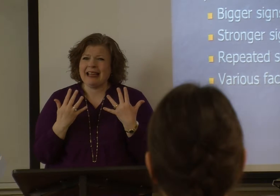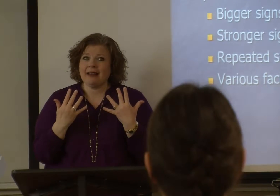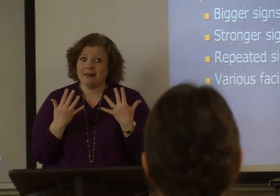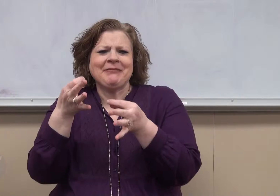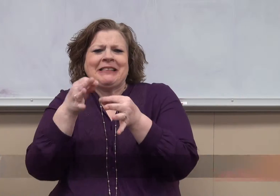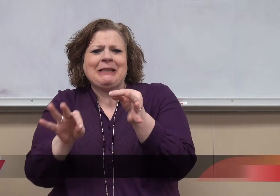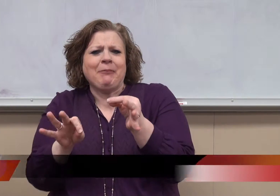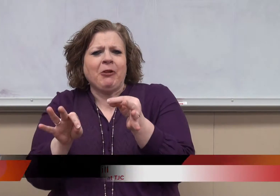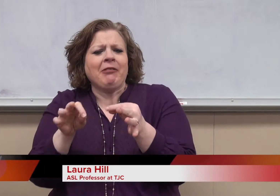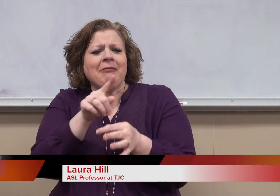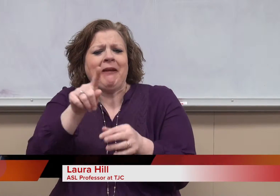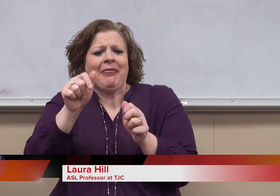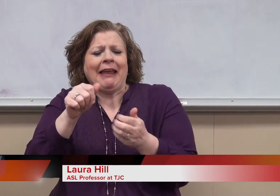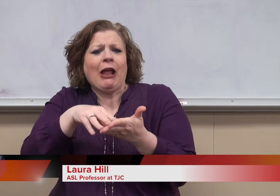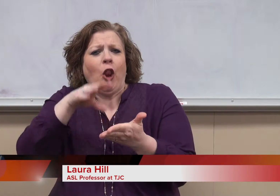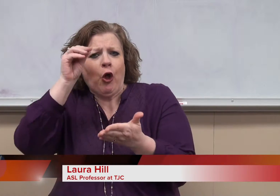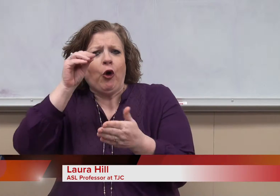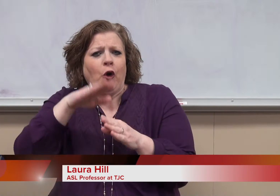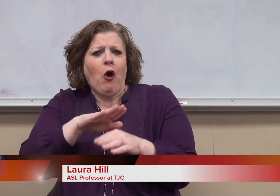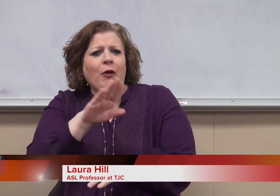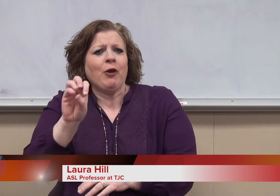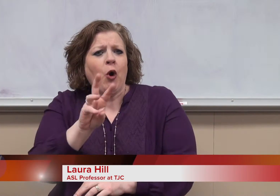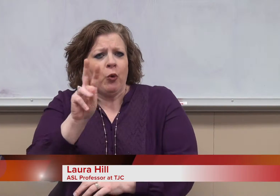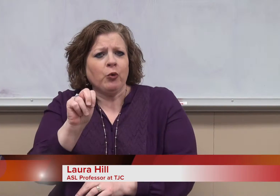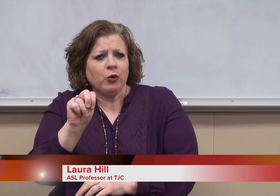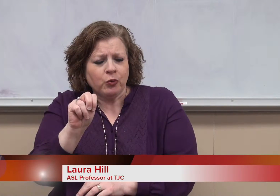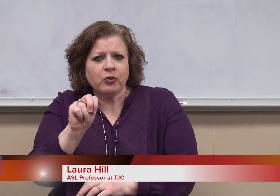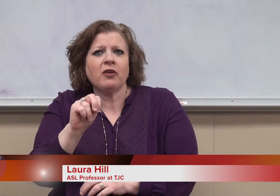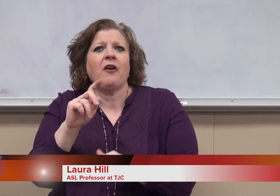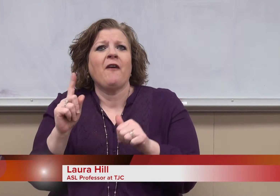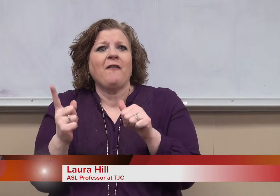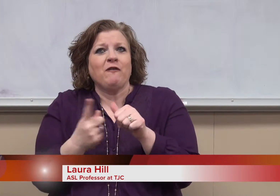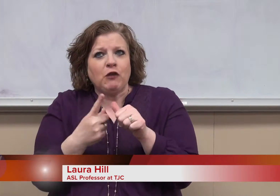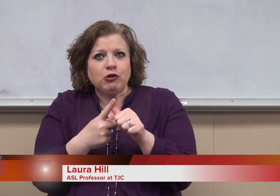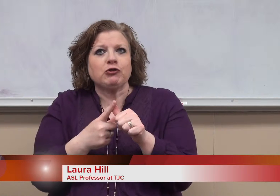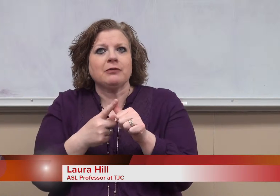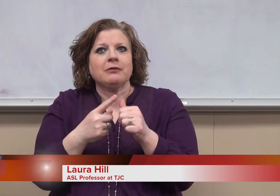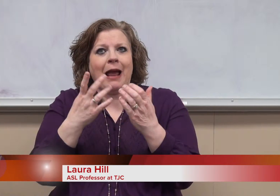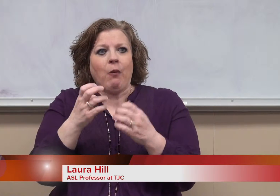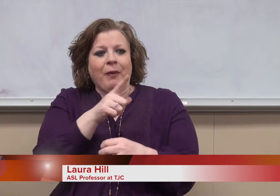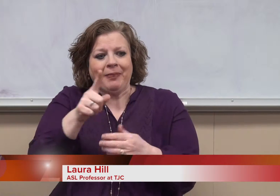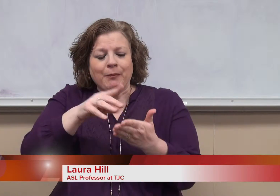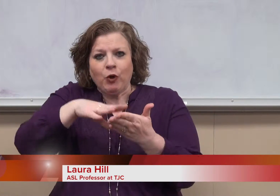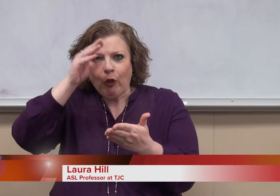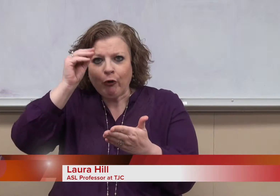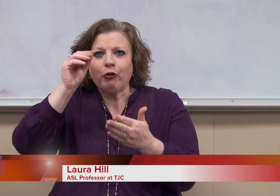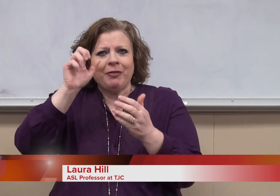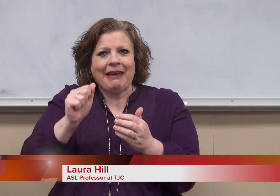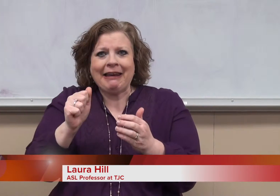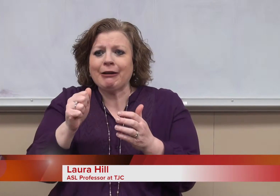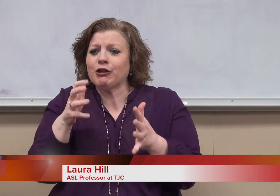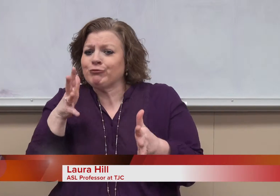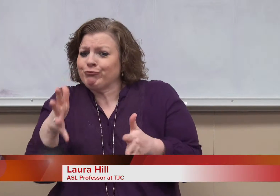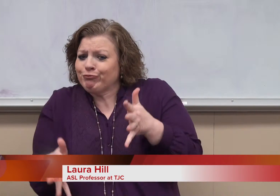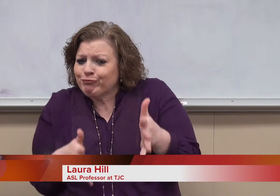I feel like it's pretty simple. They can learn that on their own. First, I want them to learn that they